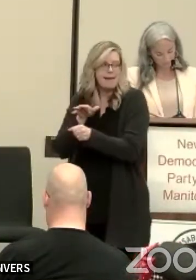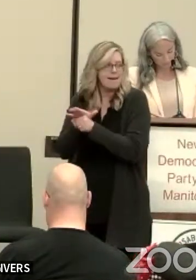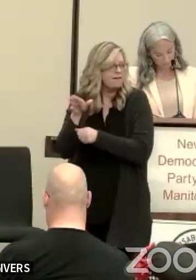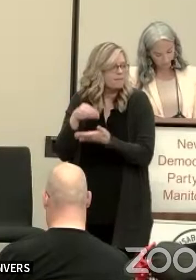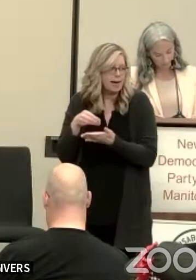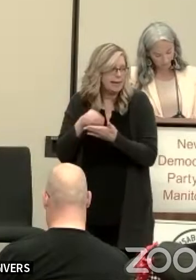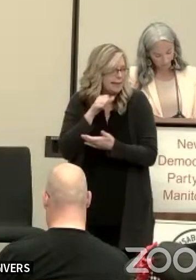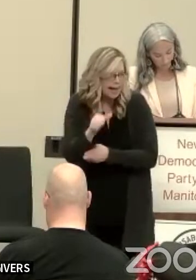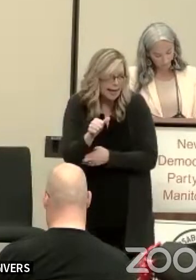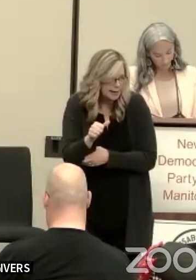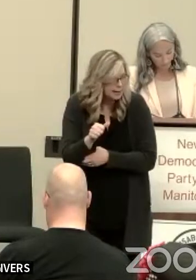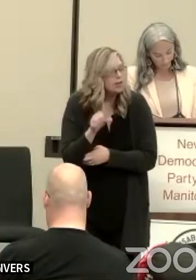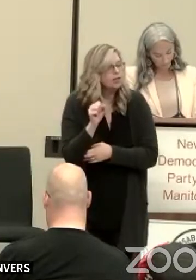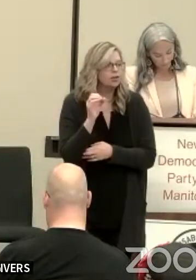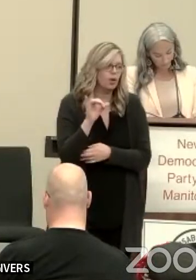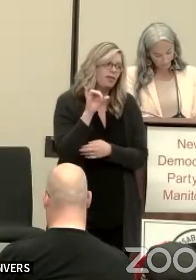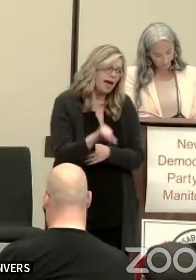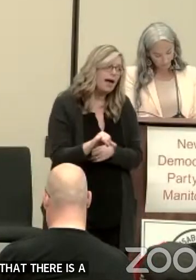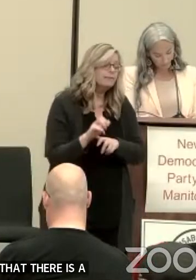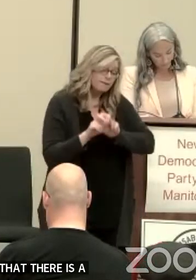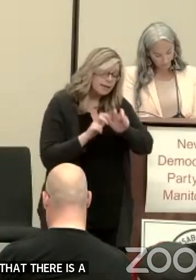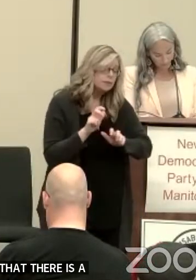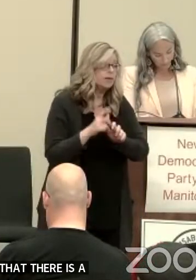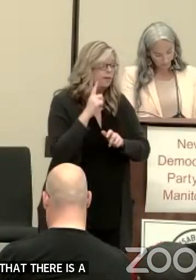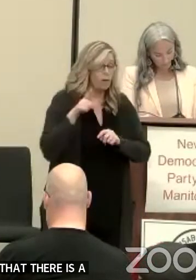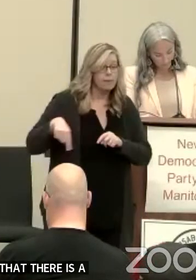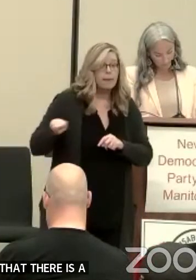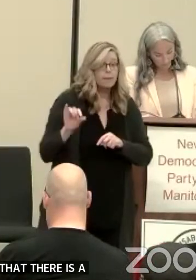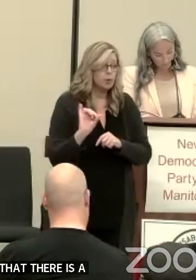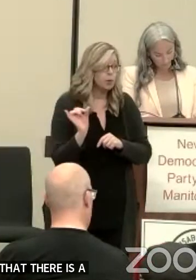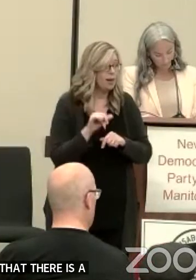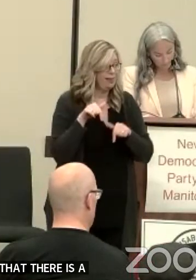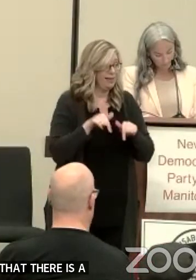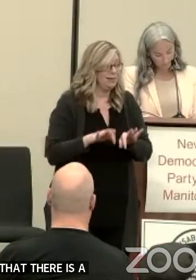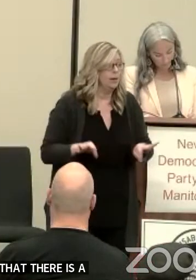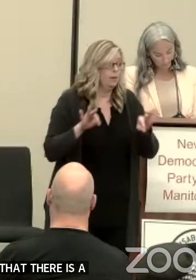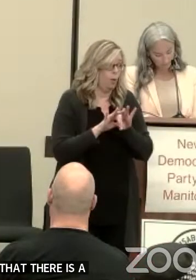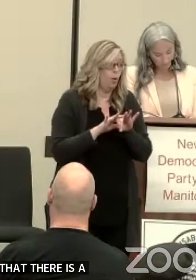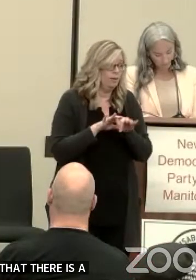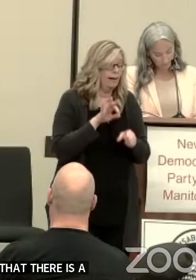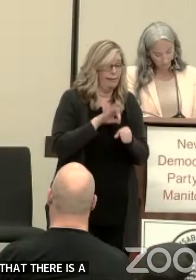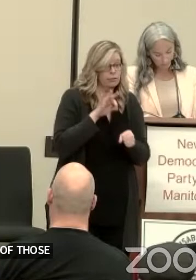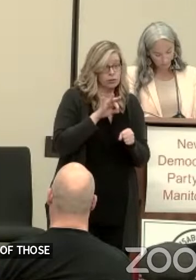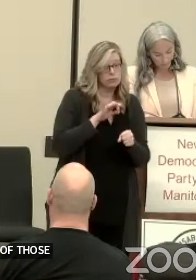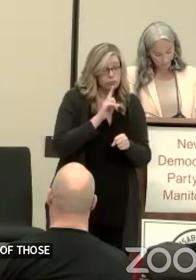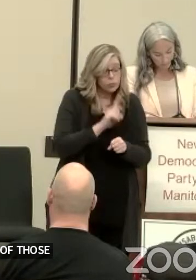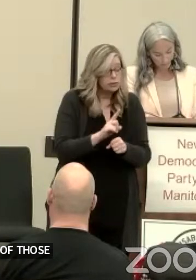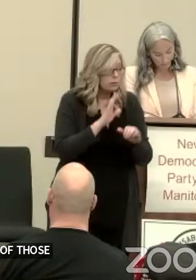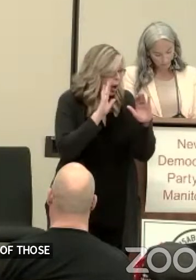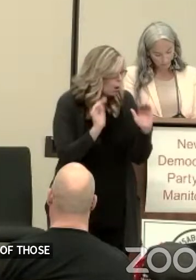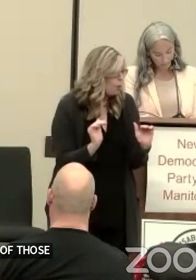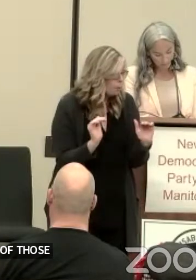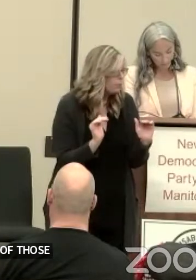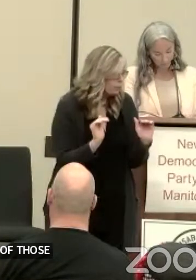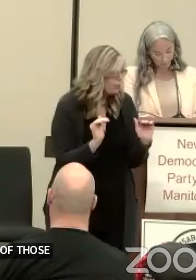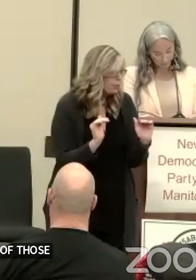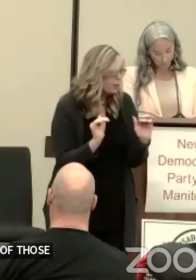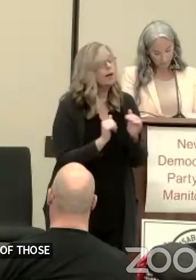there too. So we're making all those investments. This is an incredibly important election, and I really hope